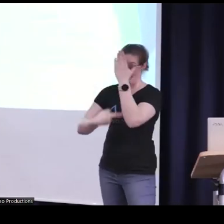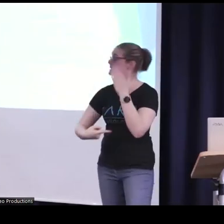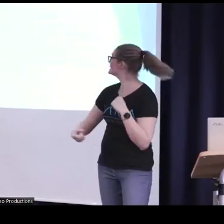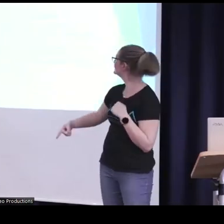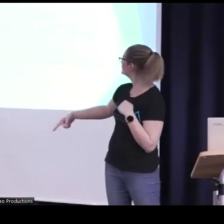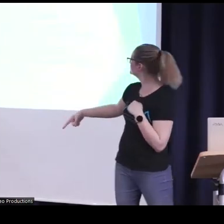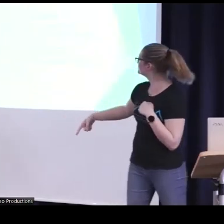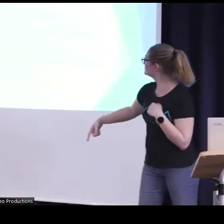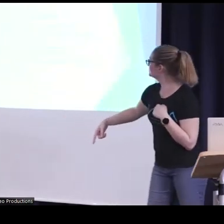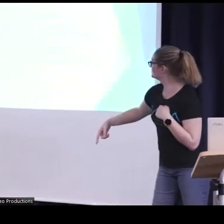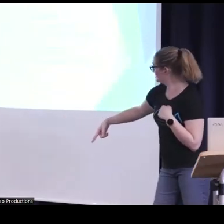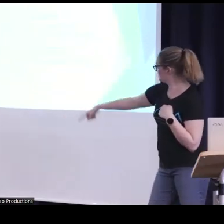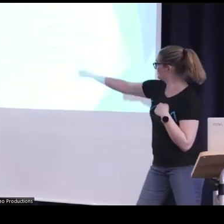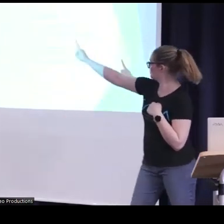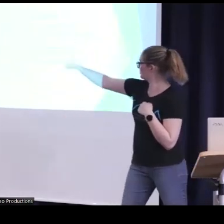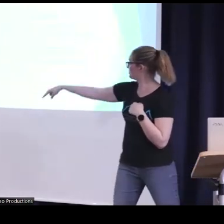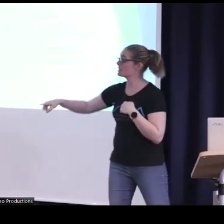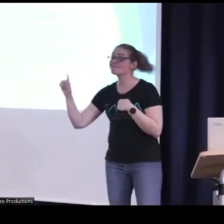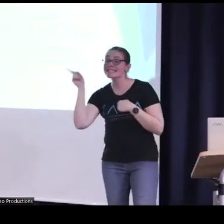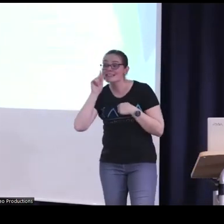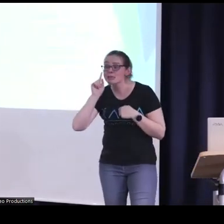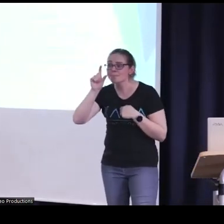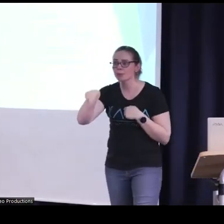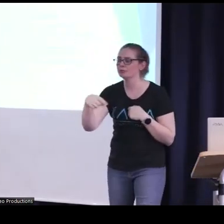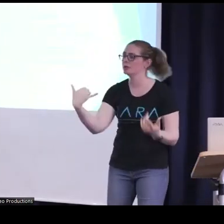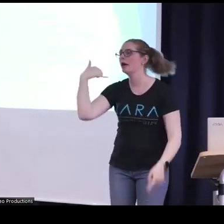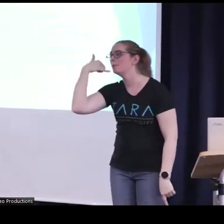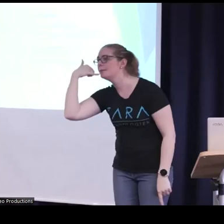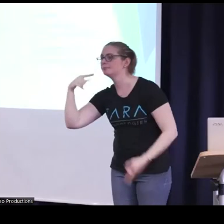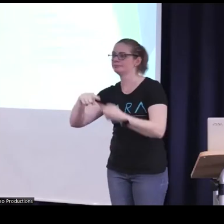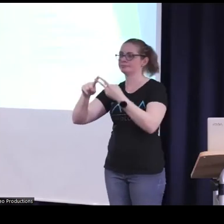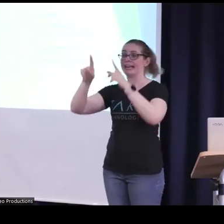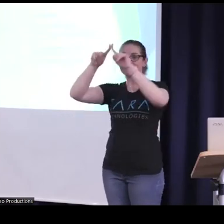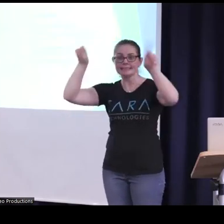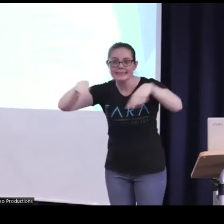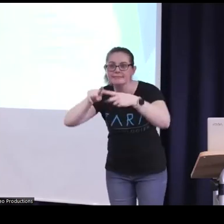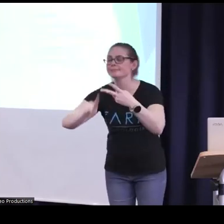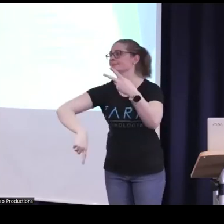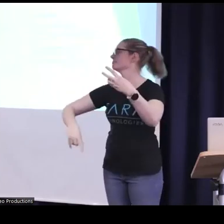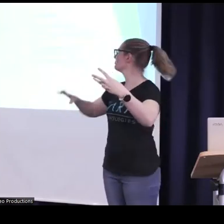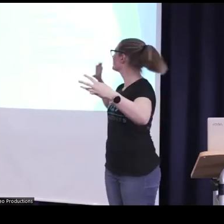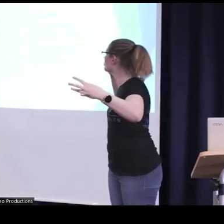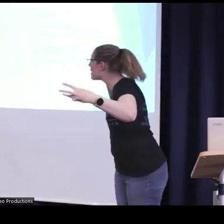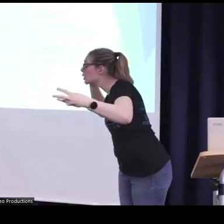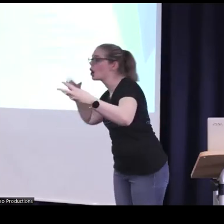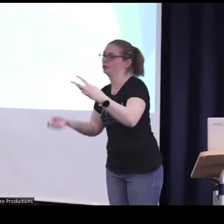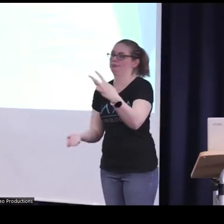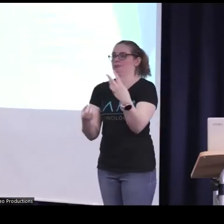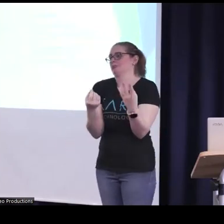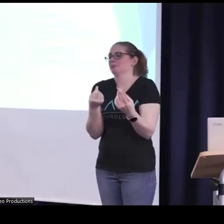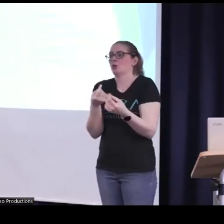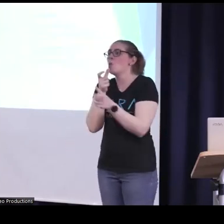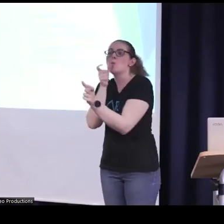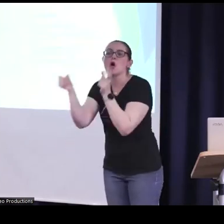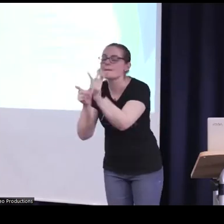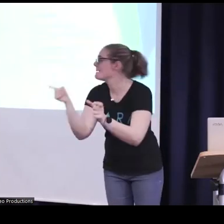So we have a list here for hearing people. They, you know, receive communication